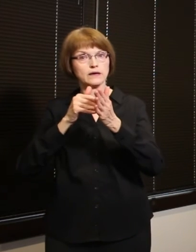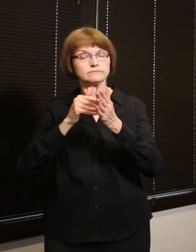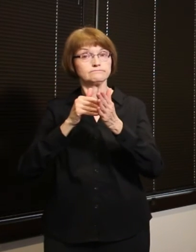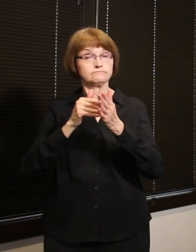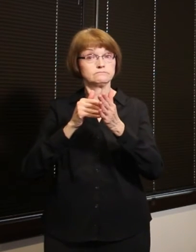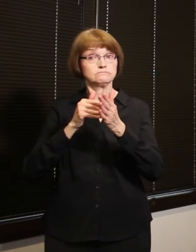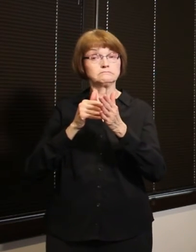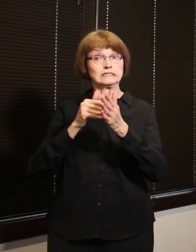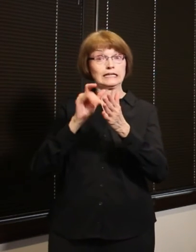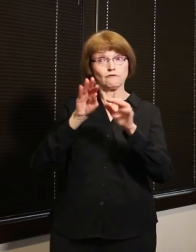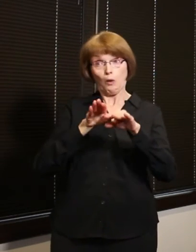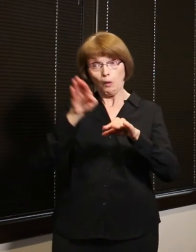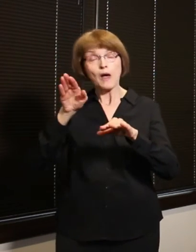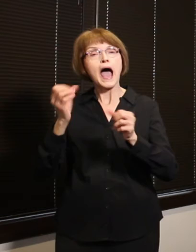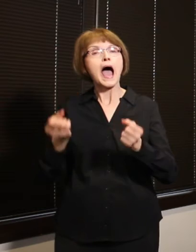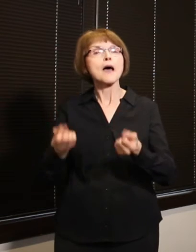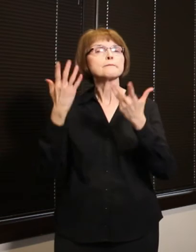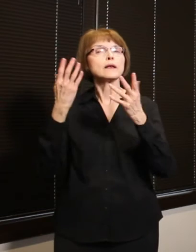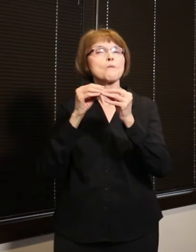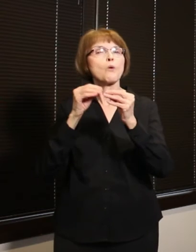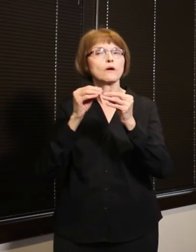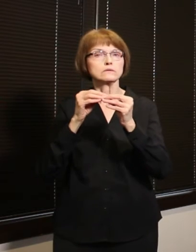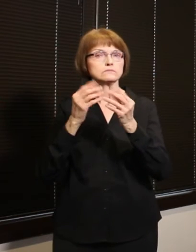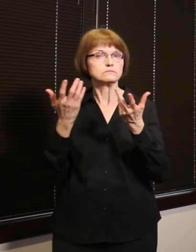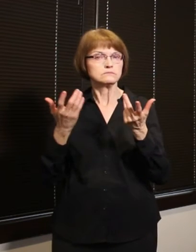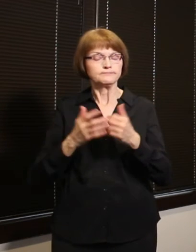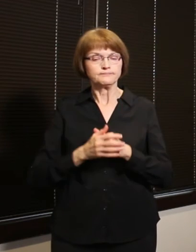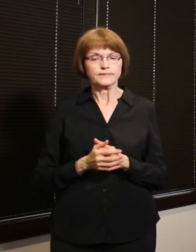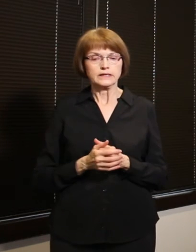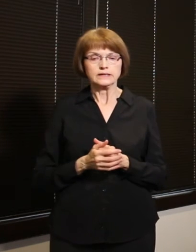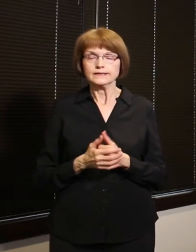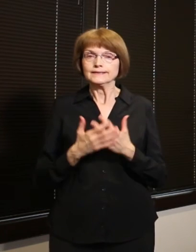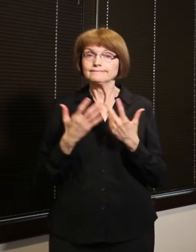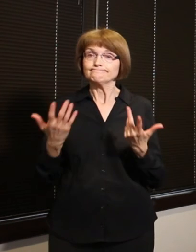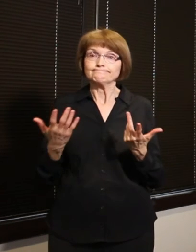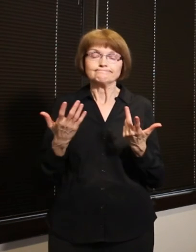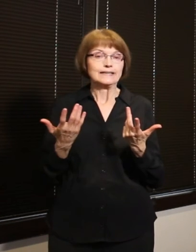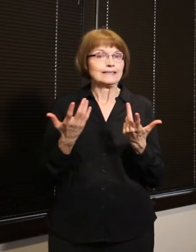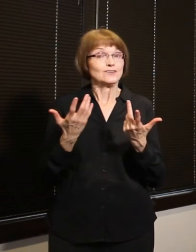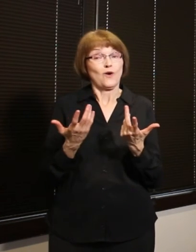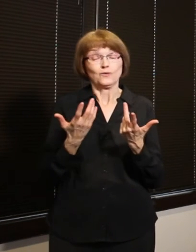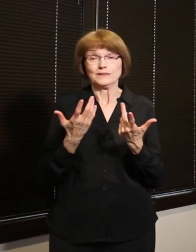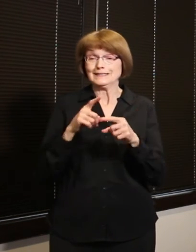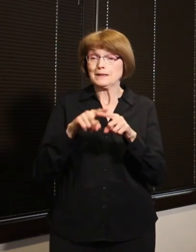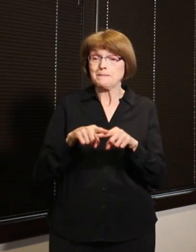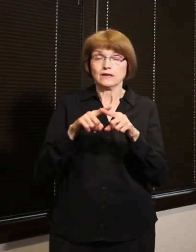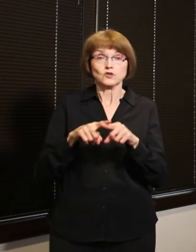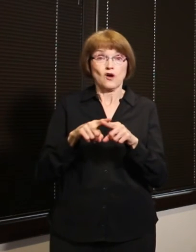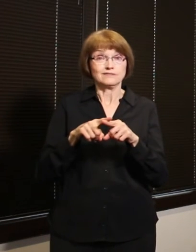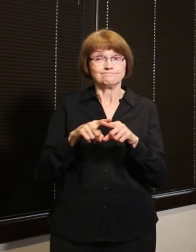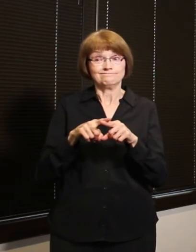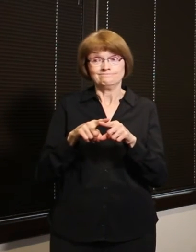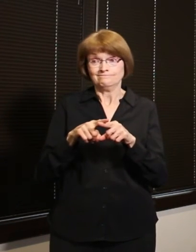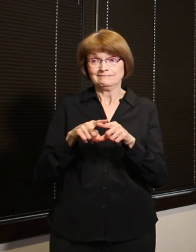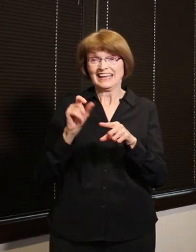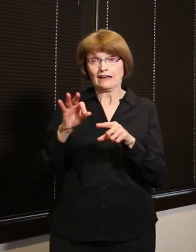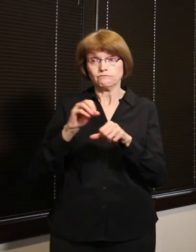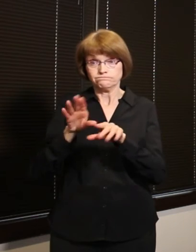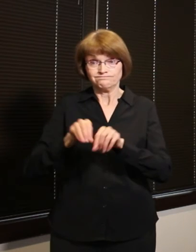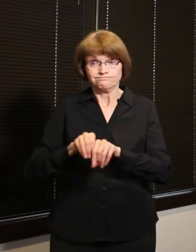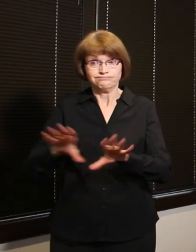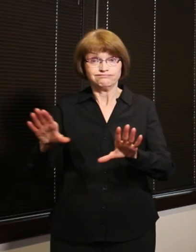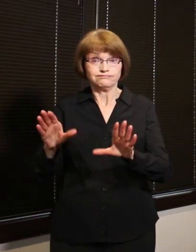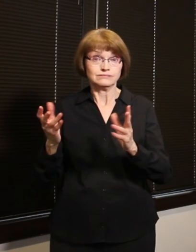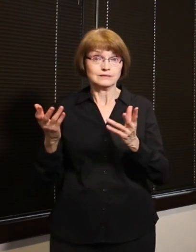could be? So again, it's all dependent upon transmission. So and I hate to sound like, you know, I'm beating a